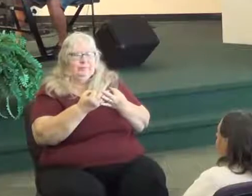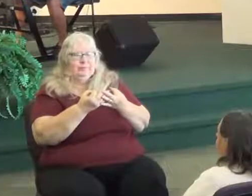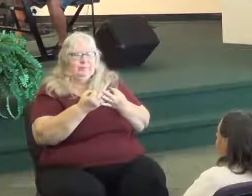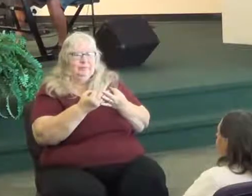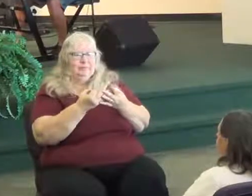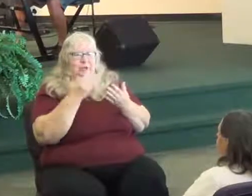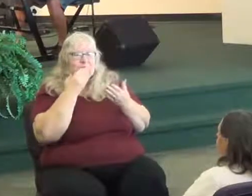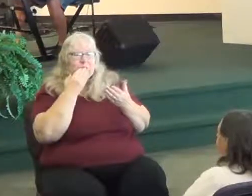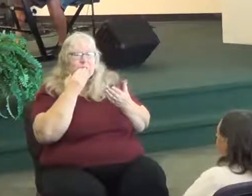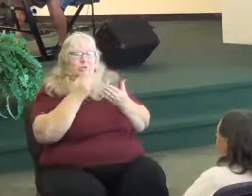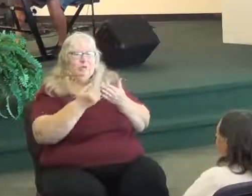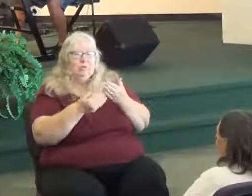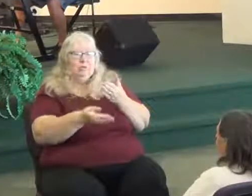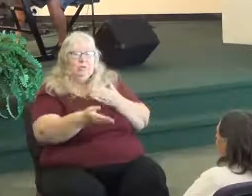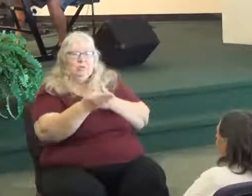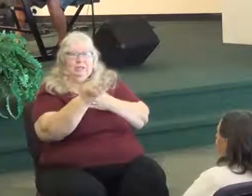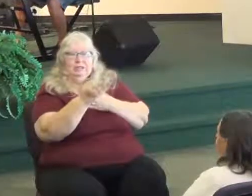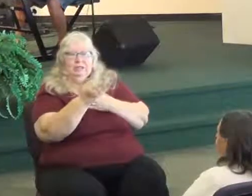Good morning.